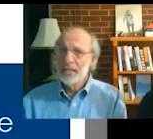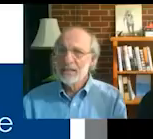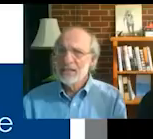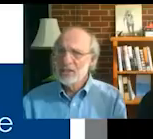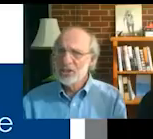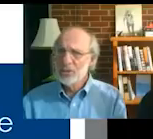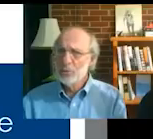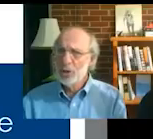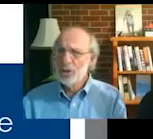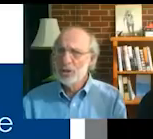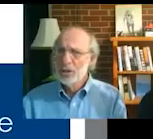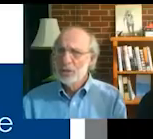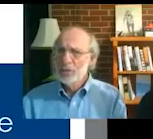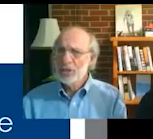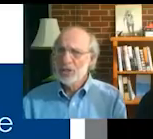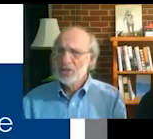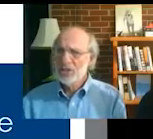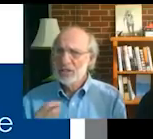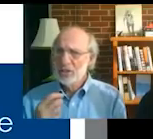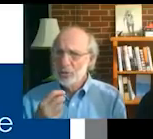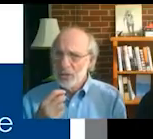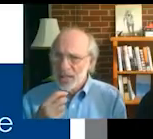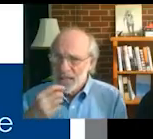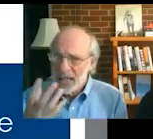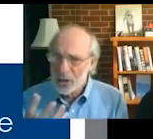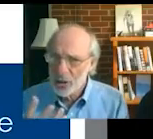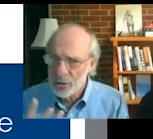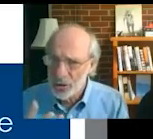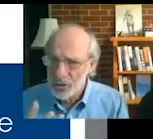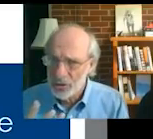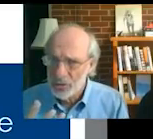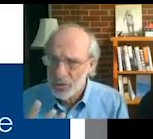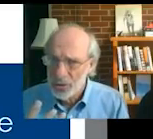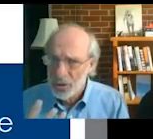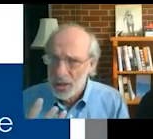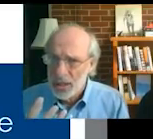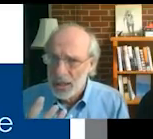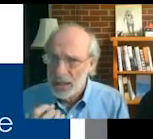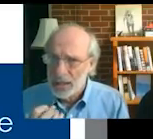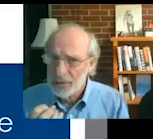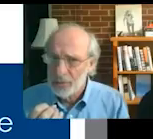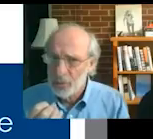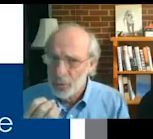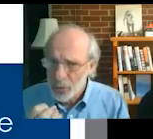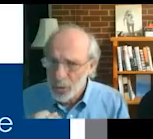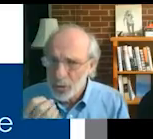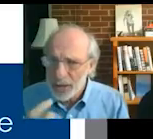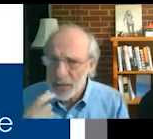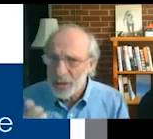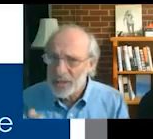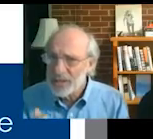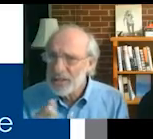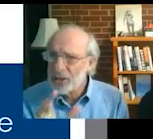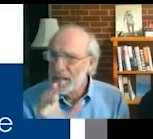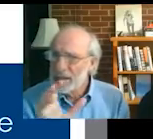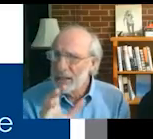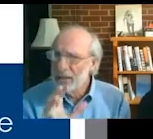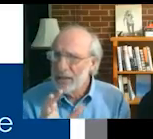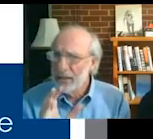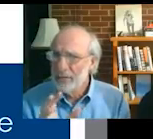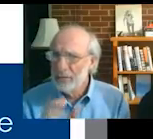you can't teach someone because they don't echo you, you're not going to be able to